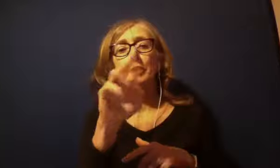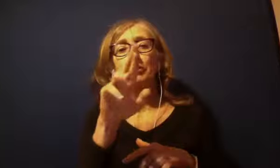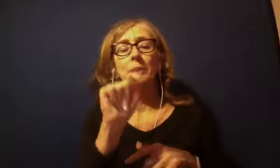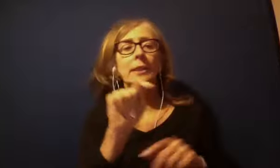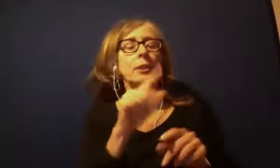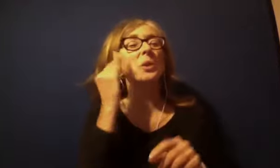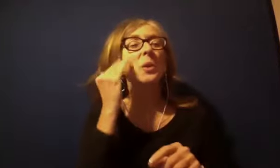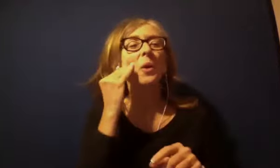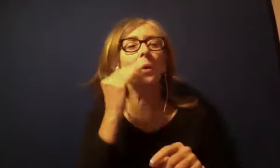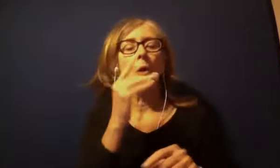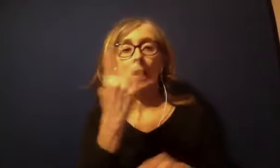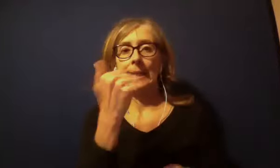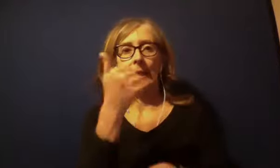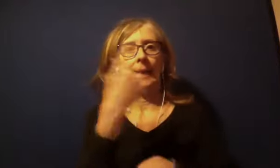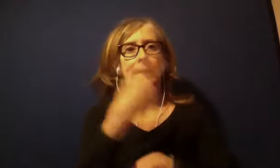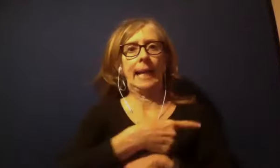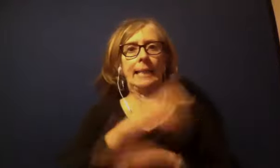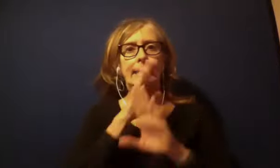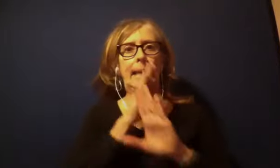silent 10 days retreats and things like that. I